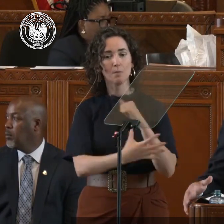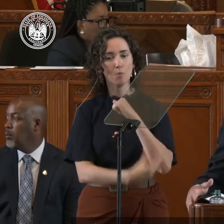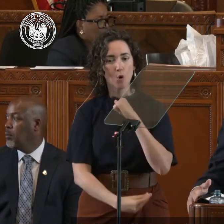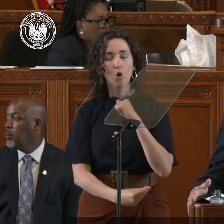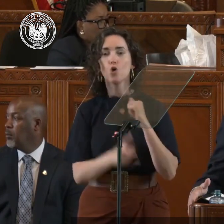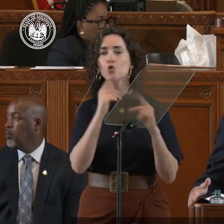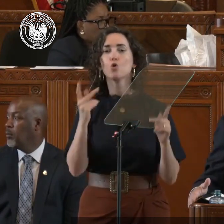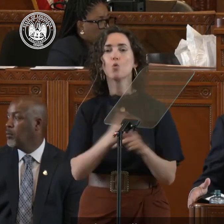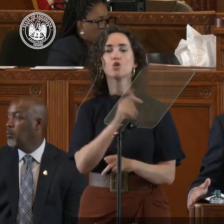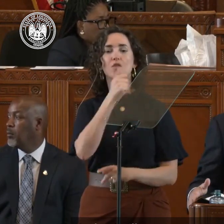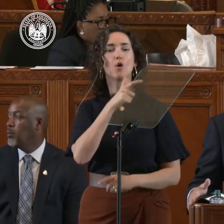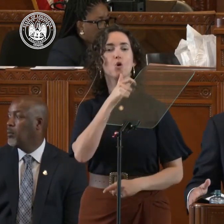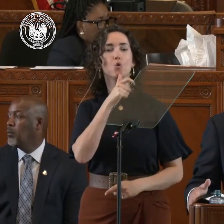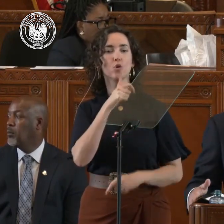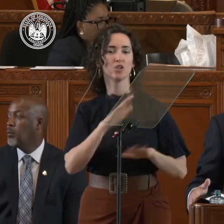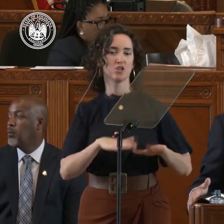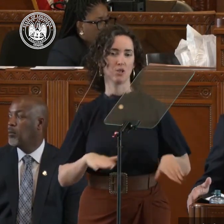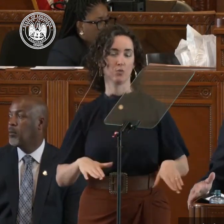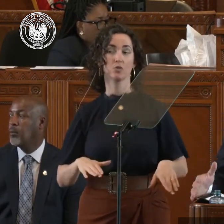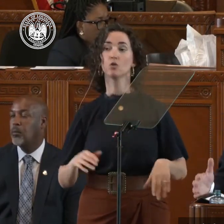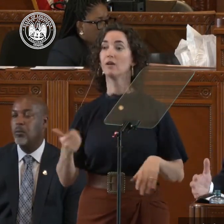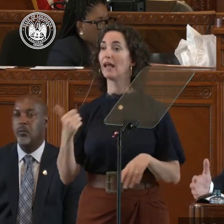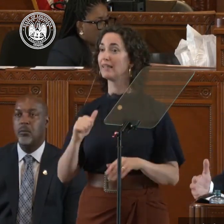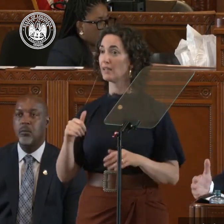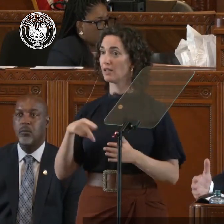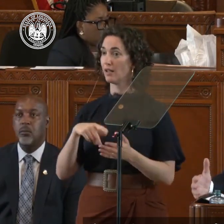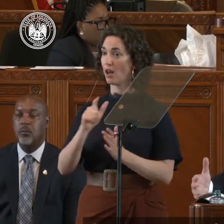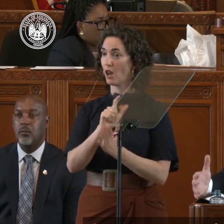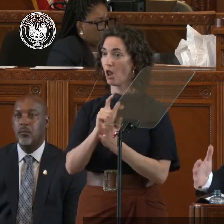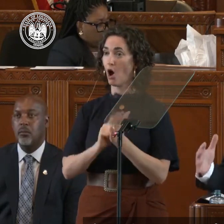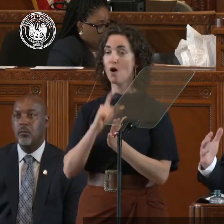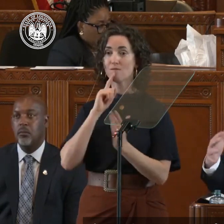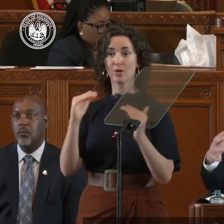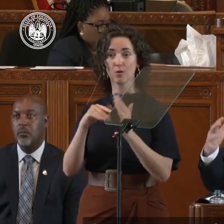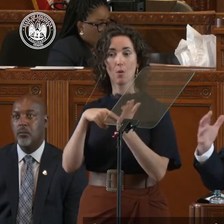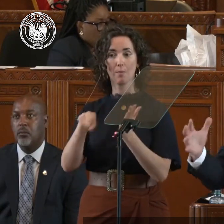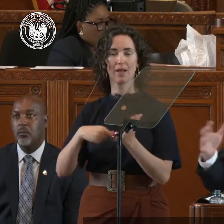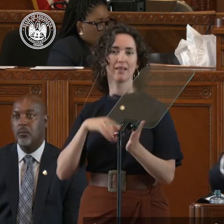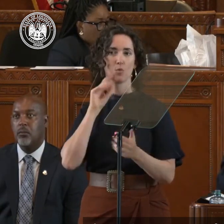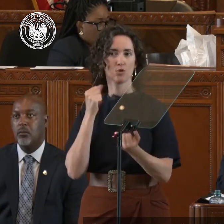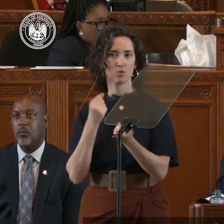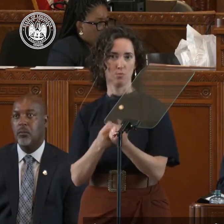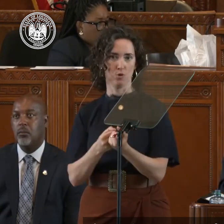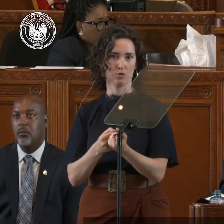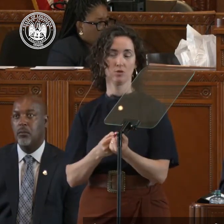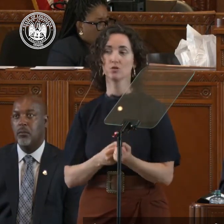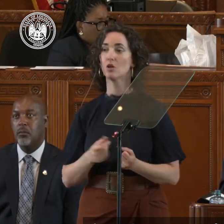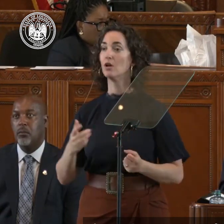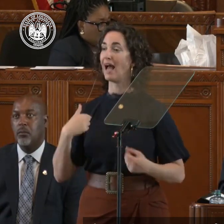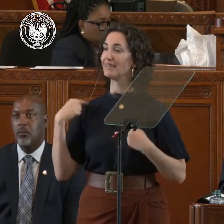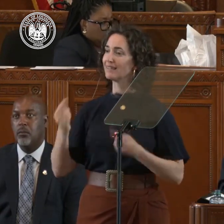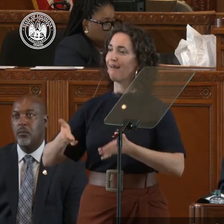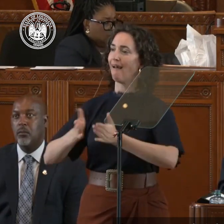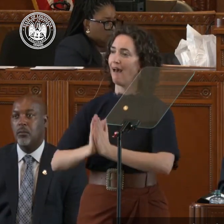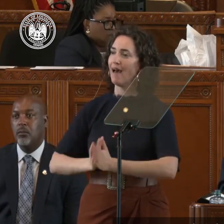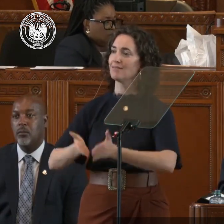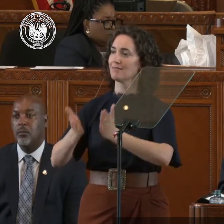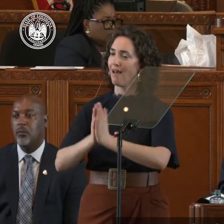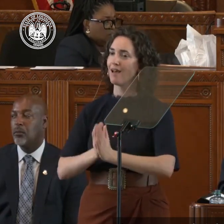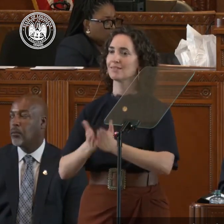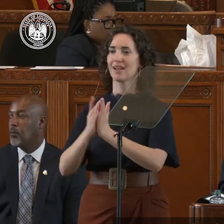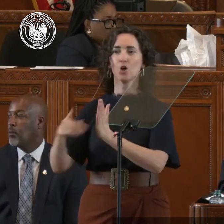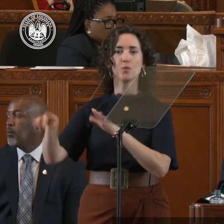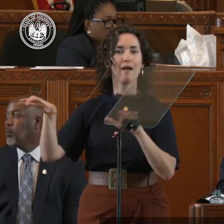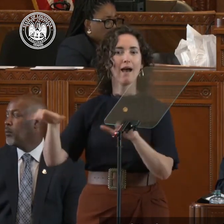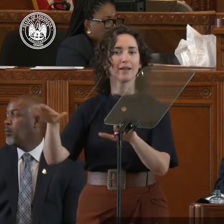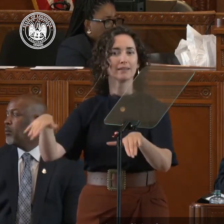again support equal pay legislation. And I know that you've not yet seen fit to act on this request. As someone who's